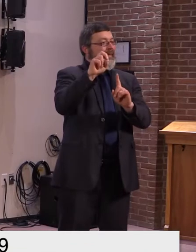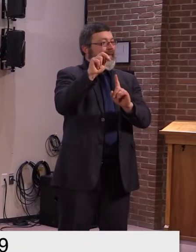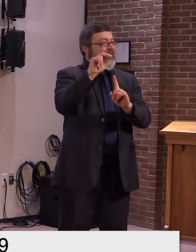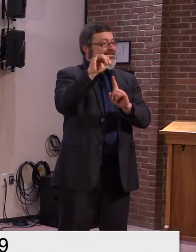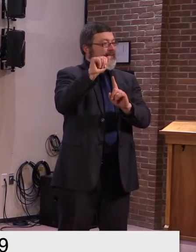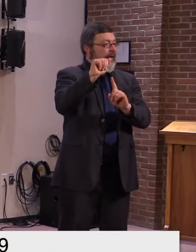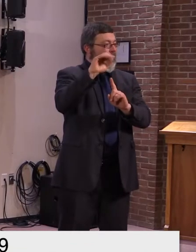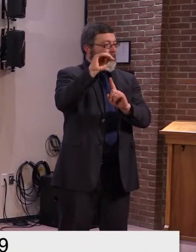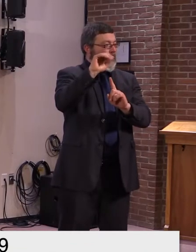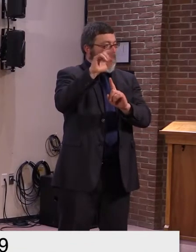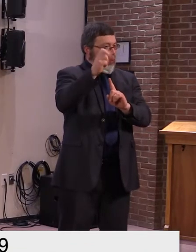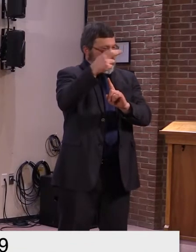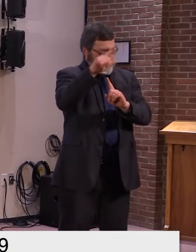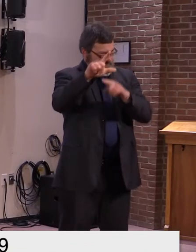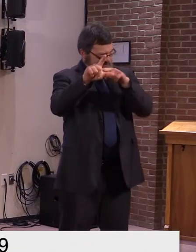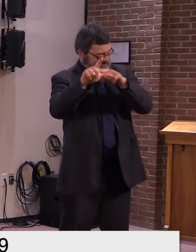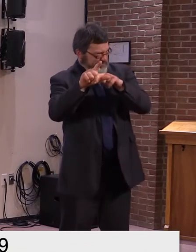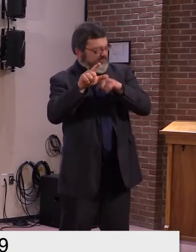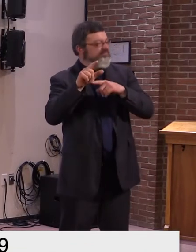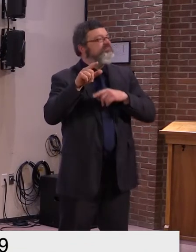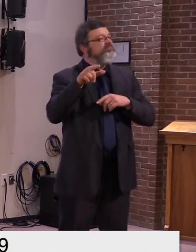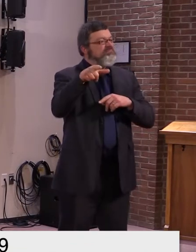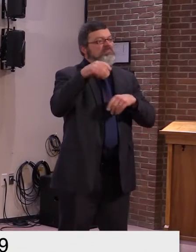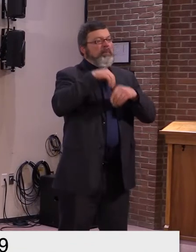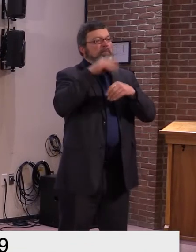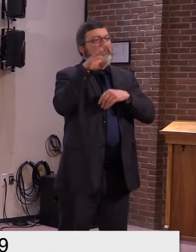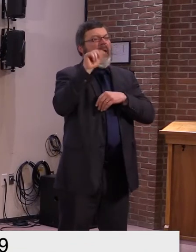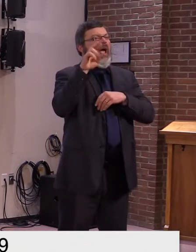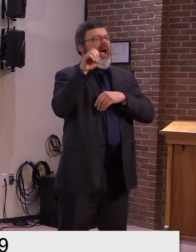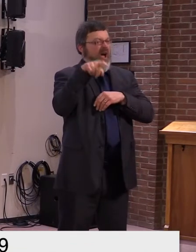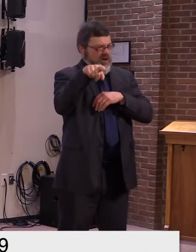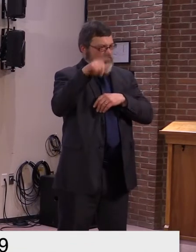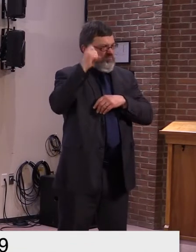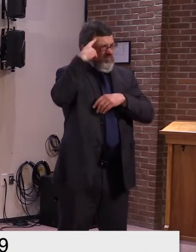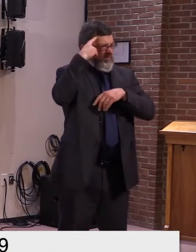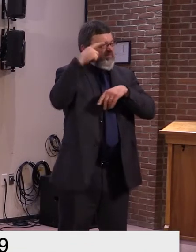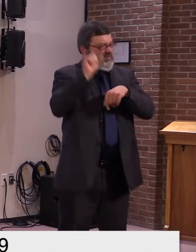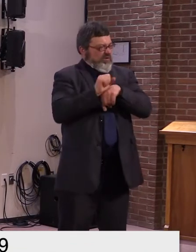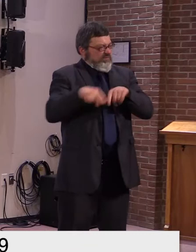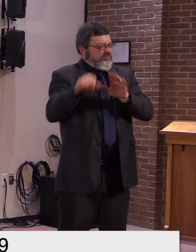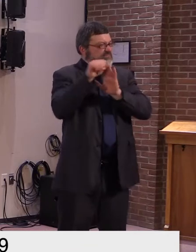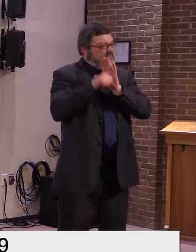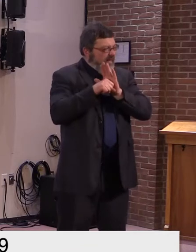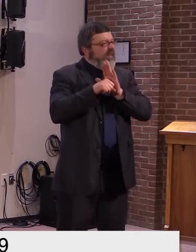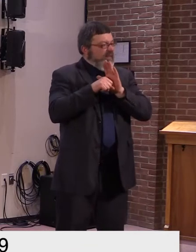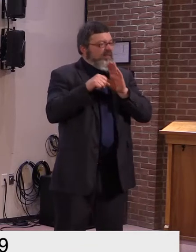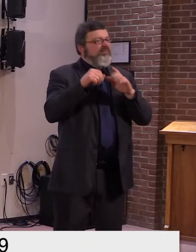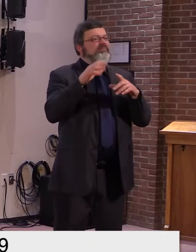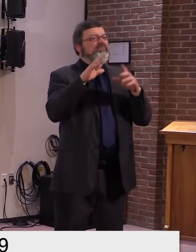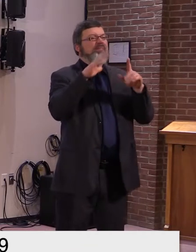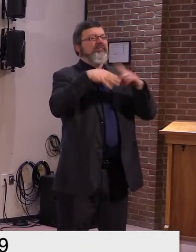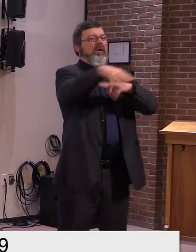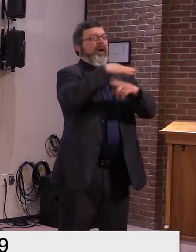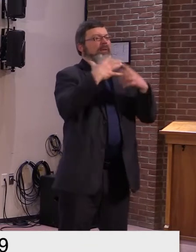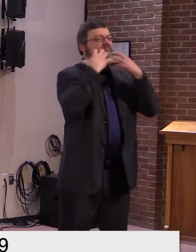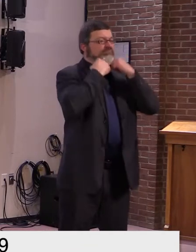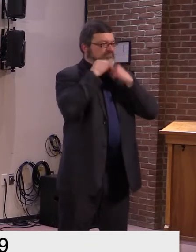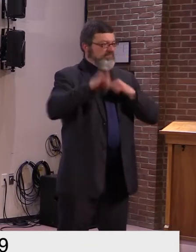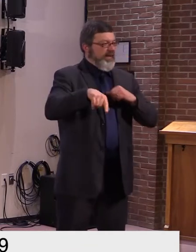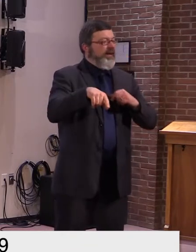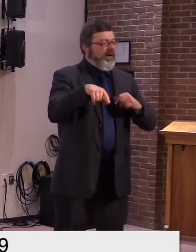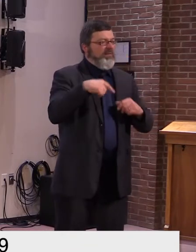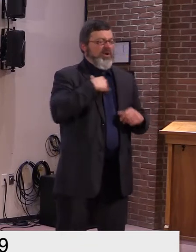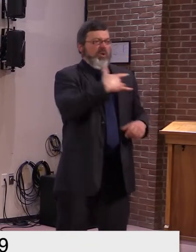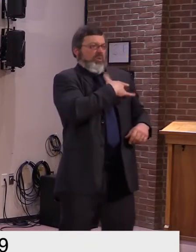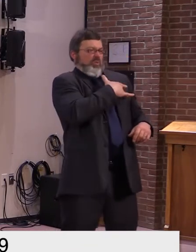at the Department of Environmental Conservation. Renita has a passion for helping others. And several years ago, she